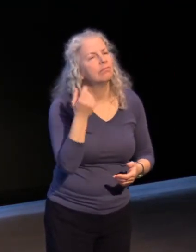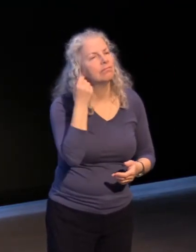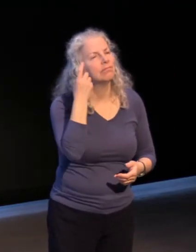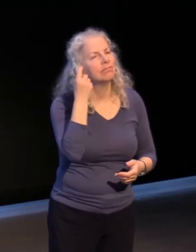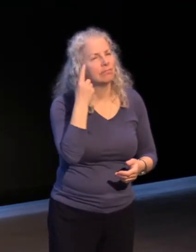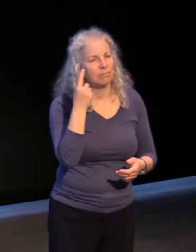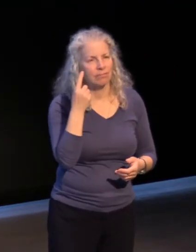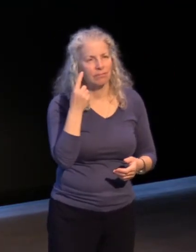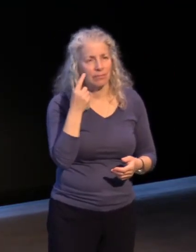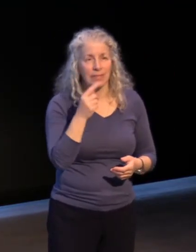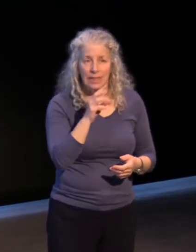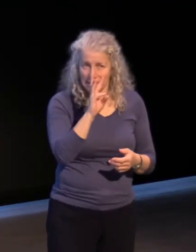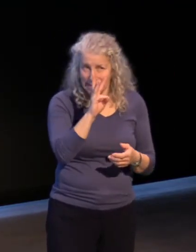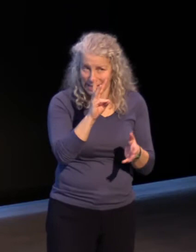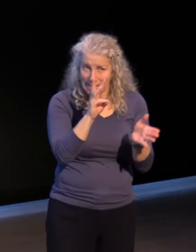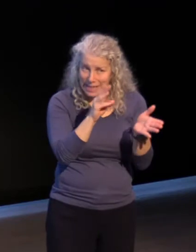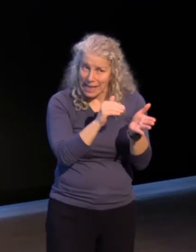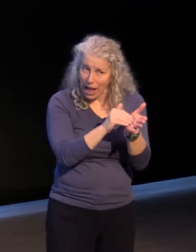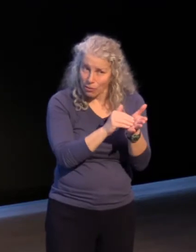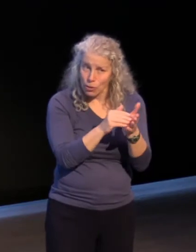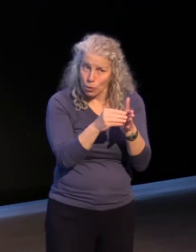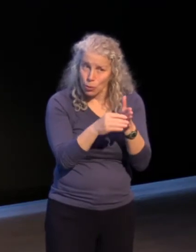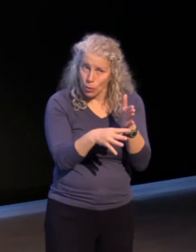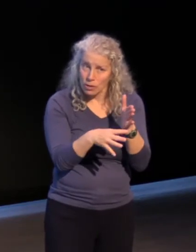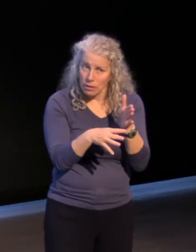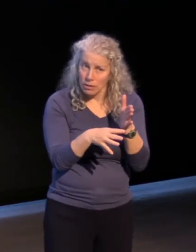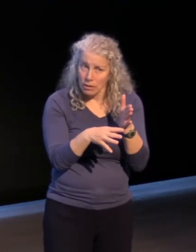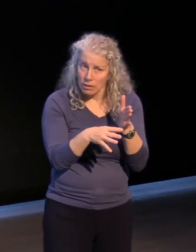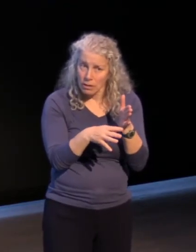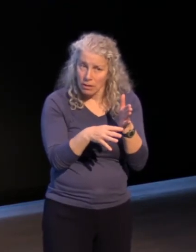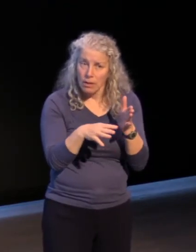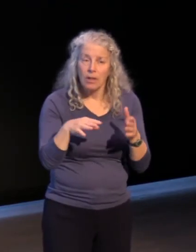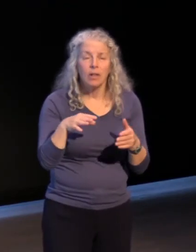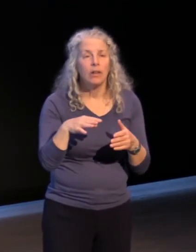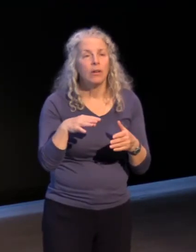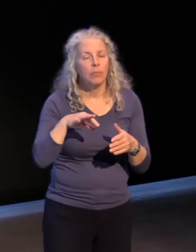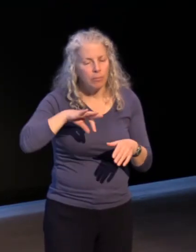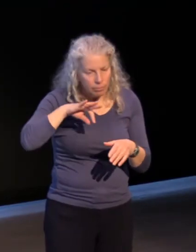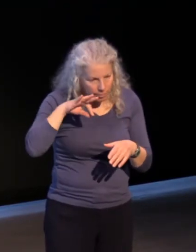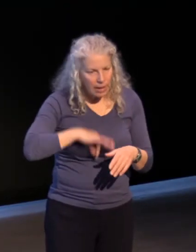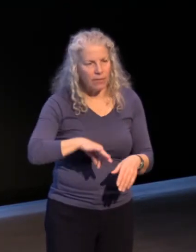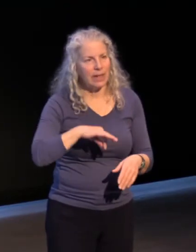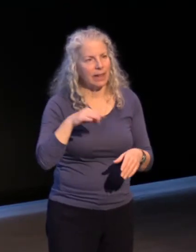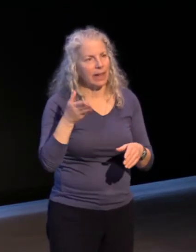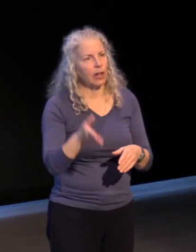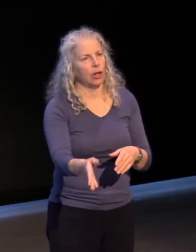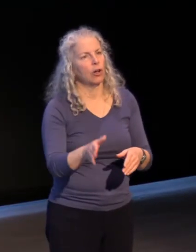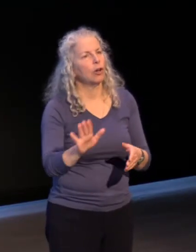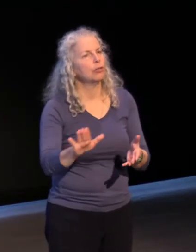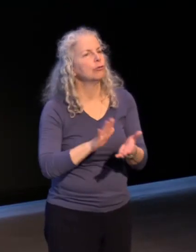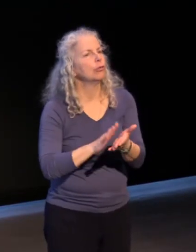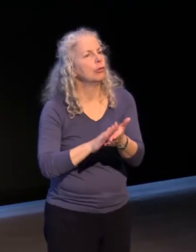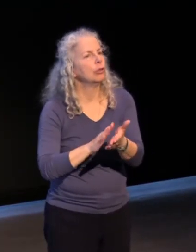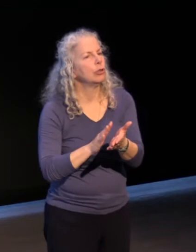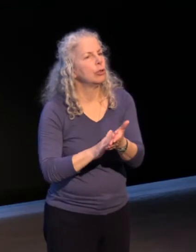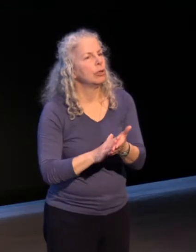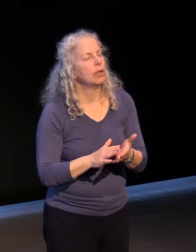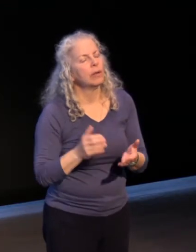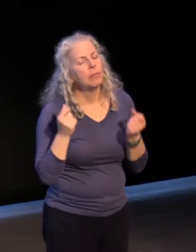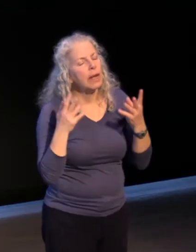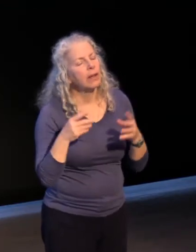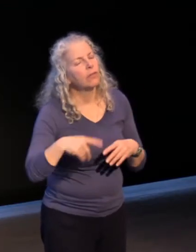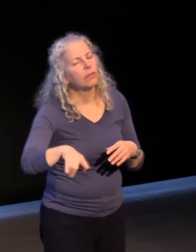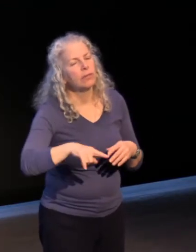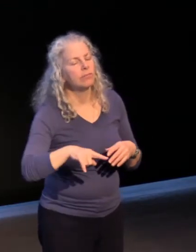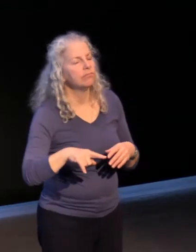than 6,000 students benefited from her educational institution, many of them going on to live